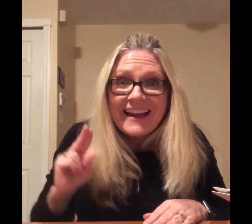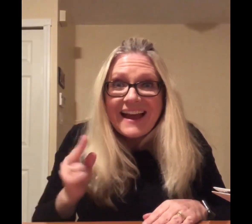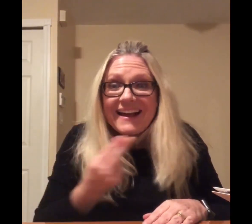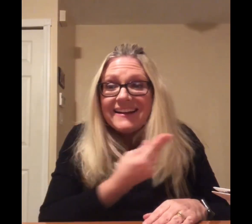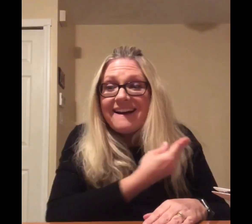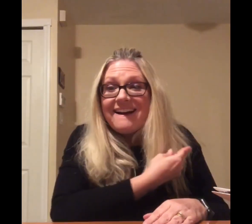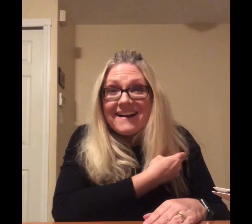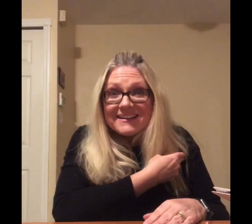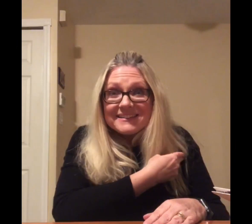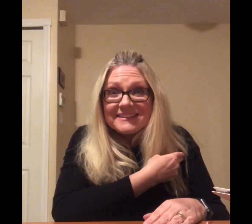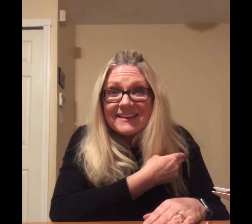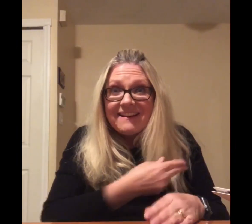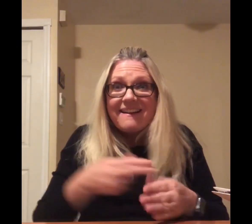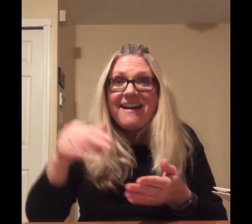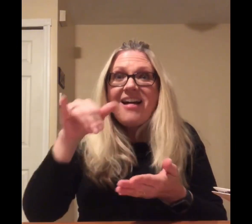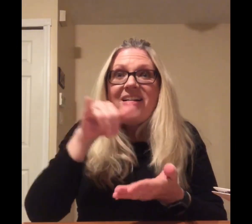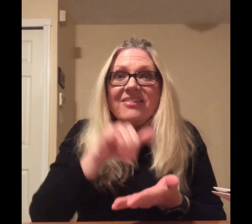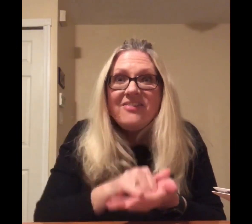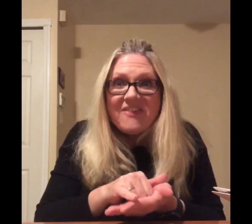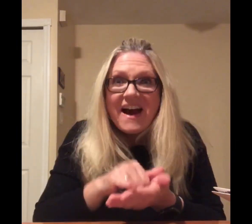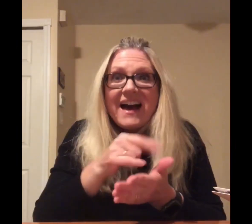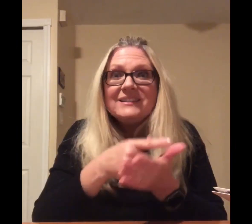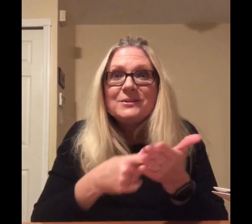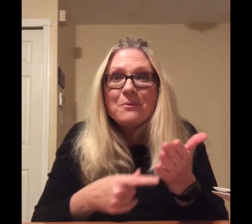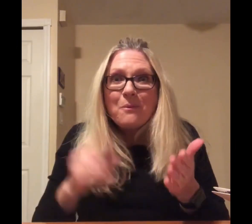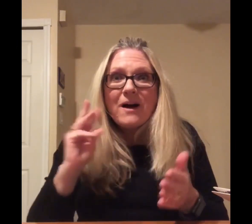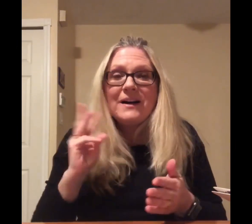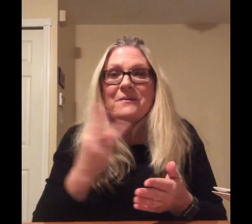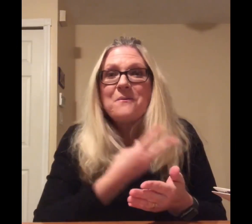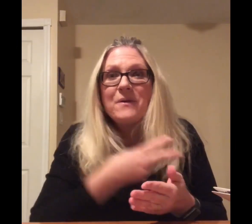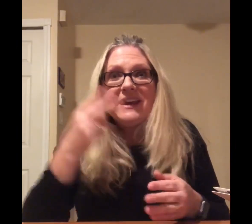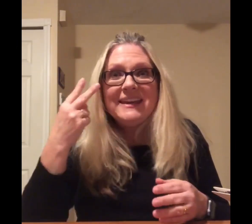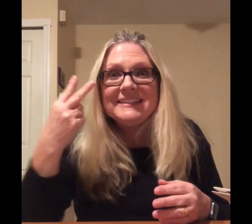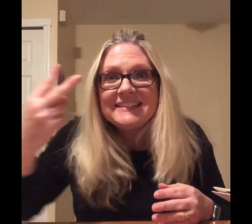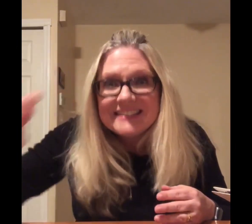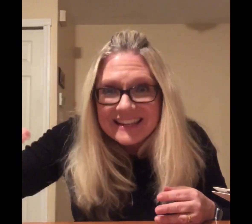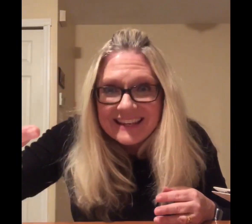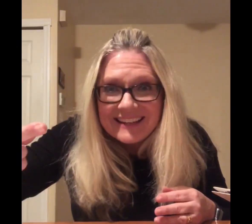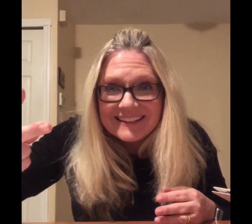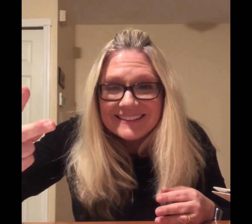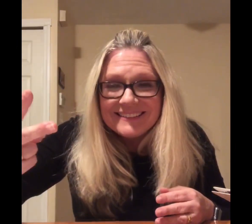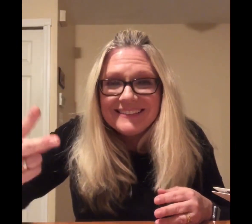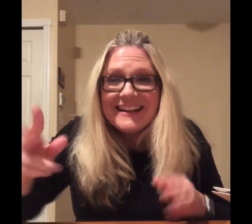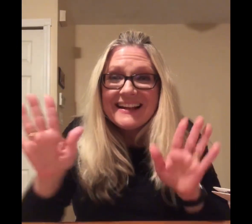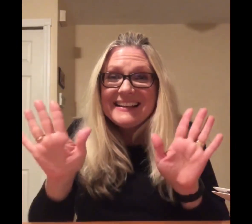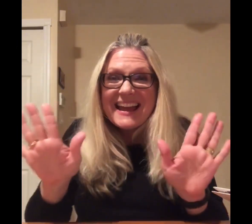at us. That's what we see.